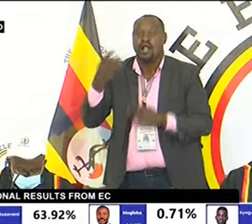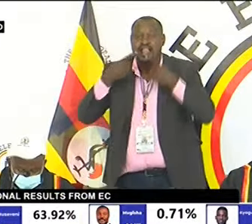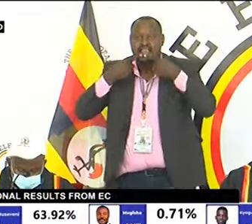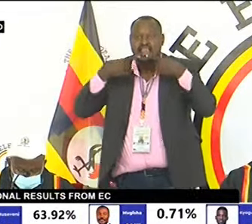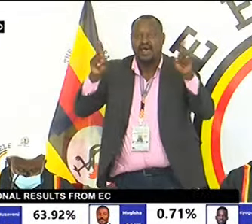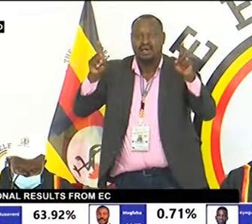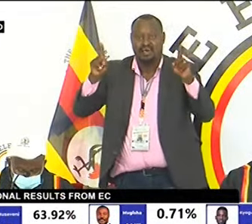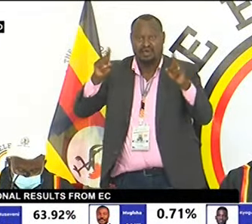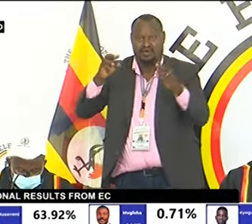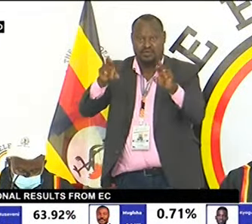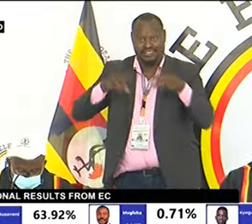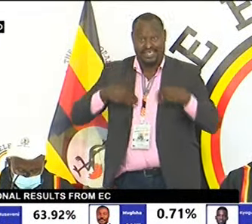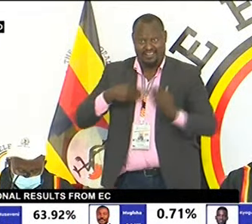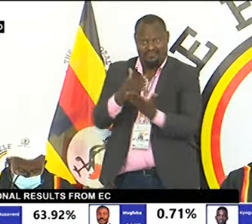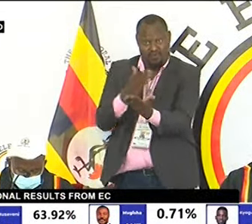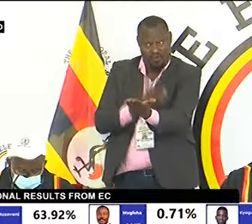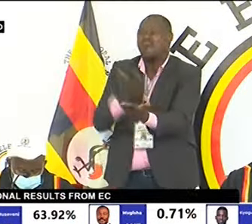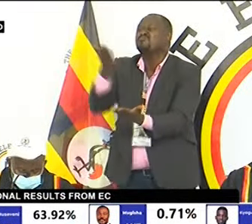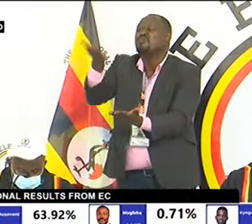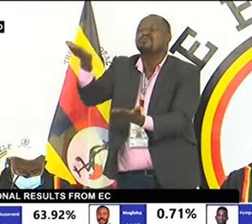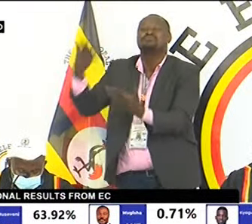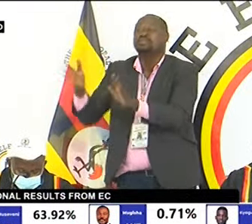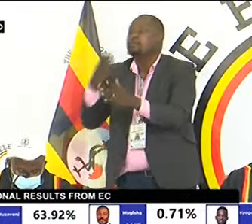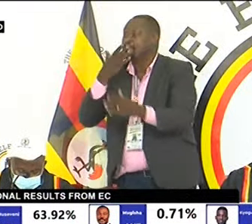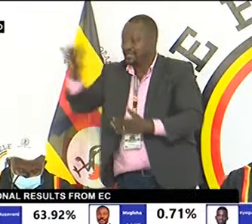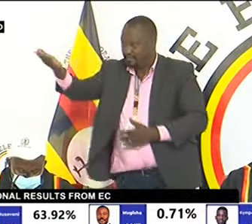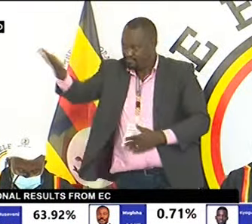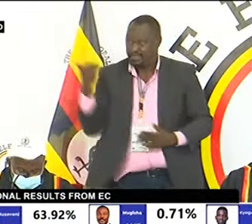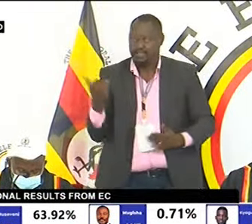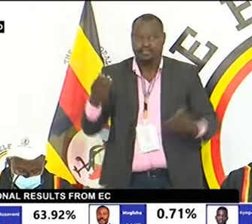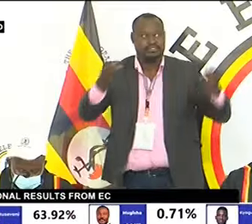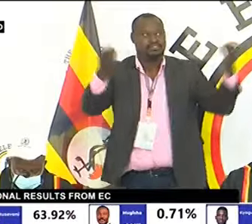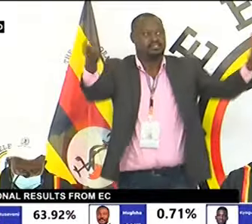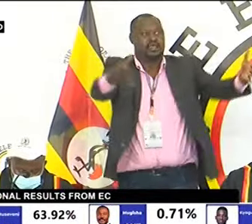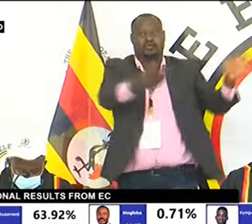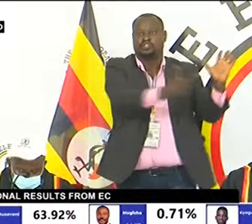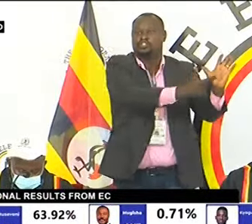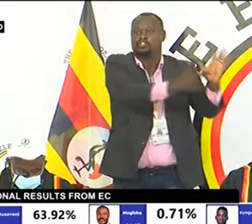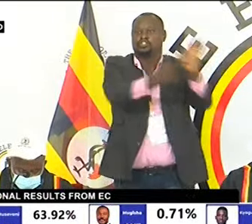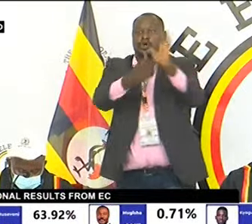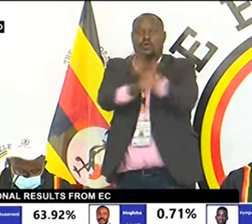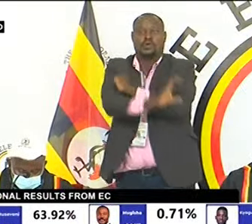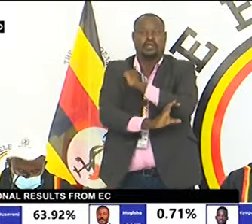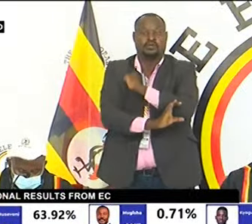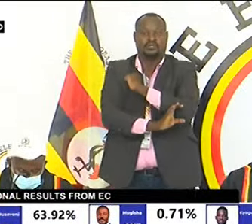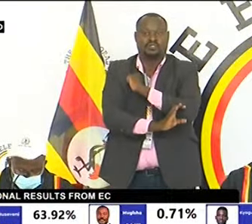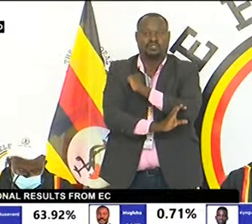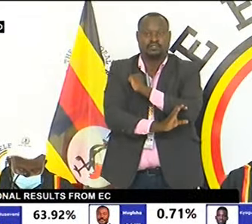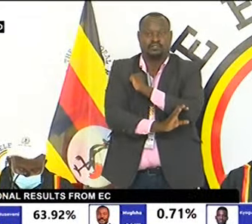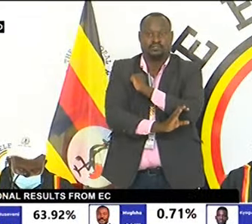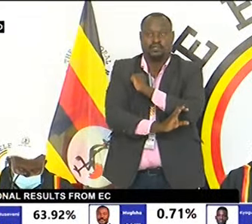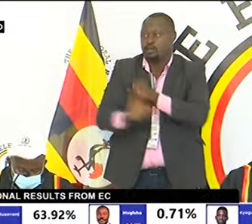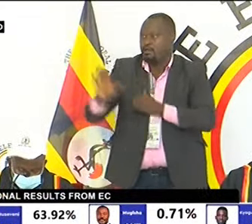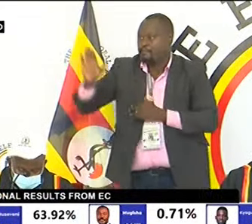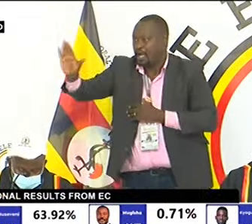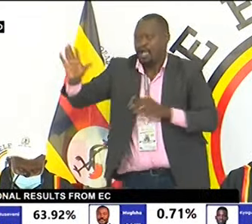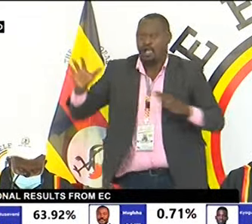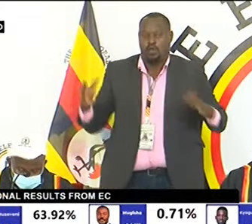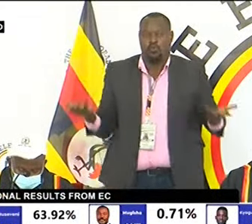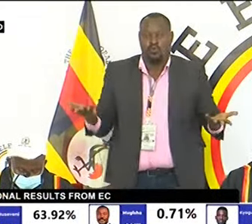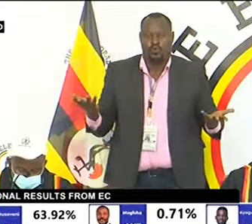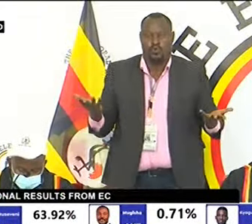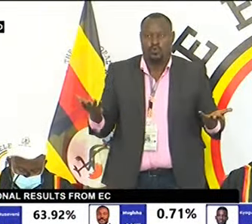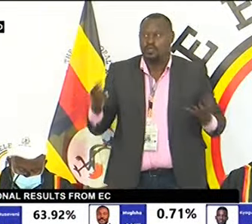declaration of results forms, let him show the country in what manner, in what form